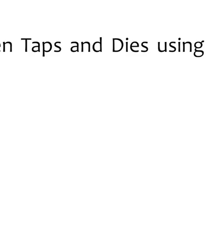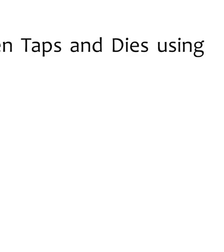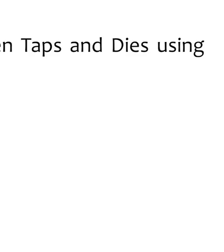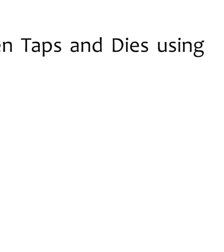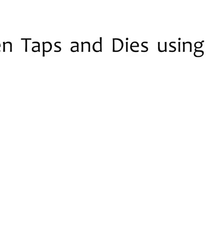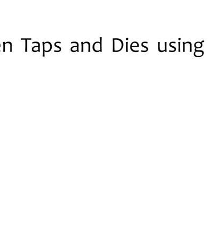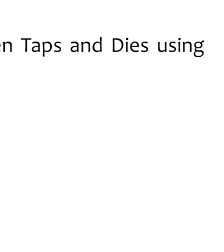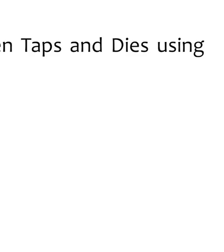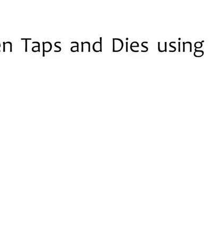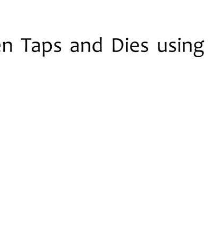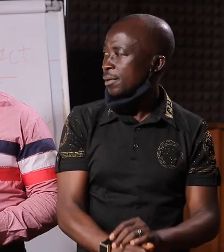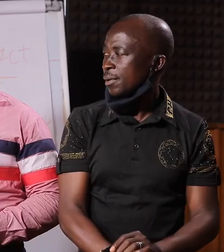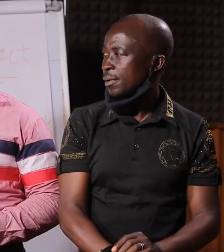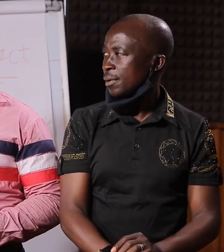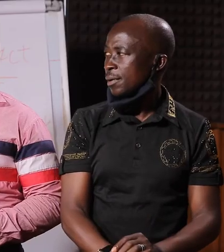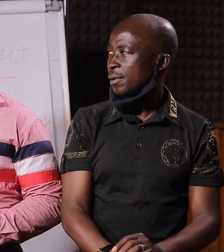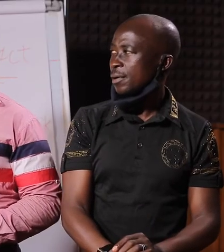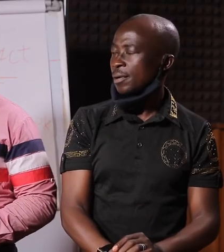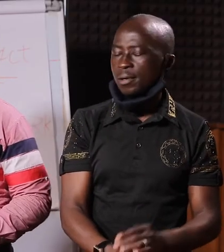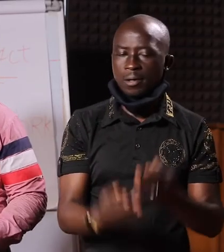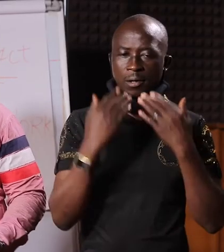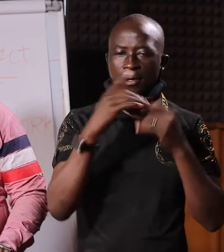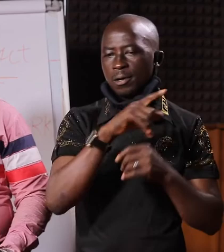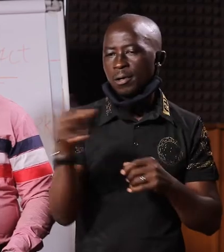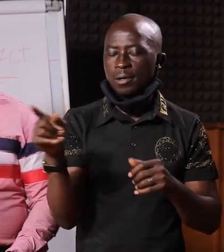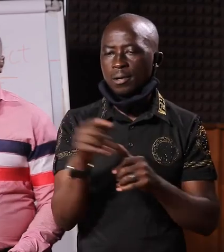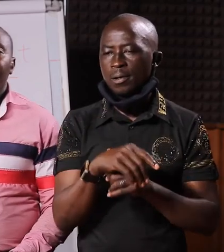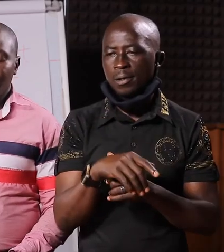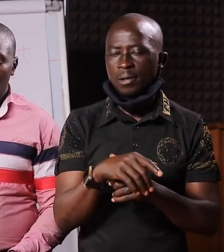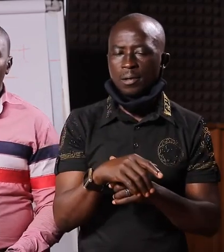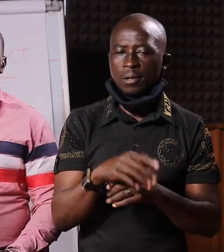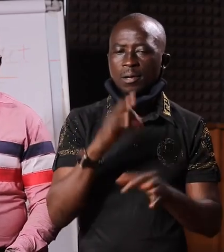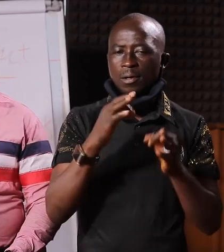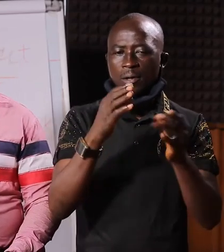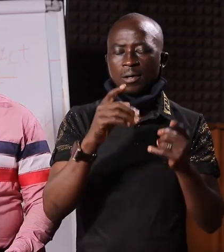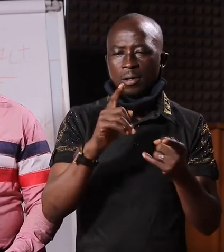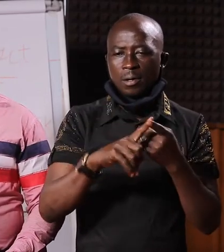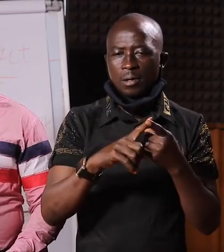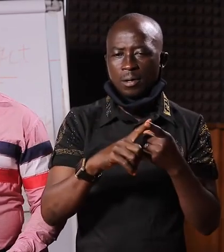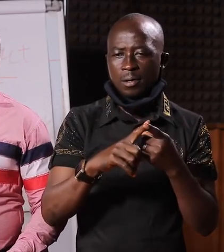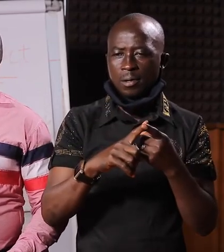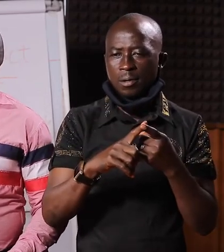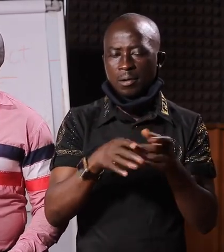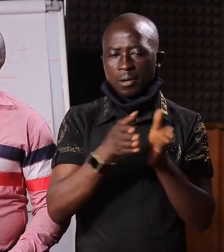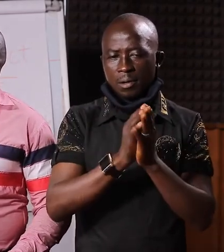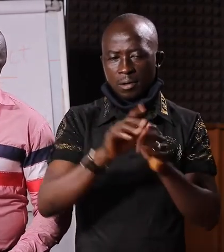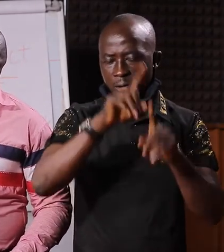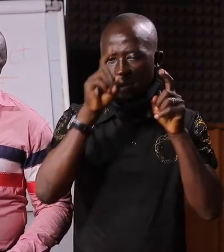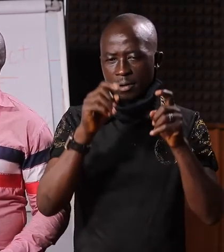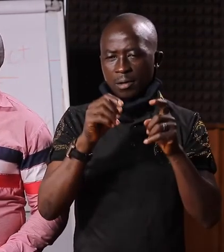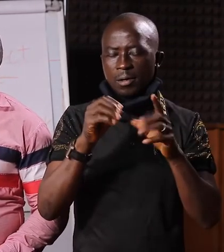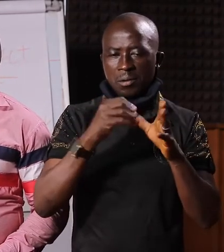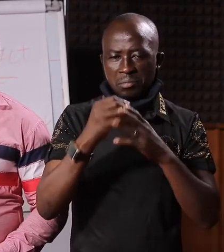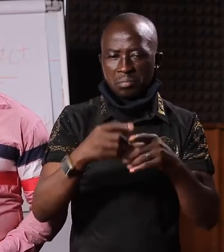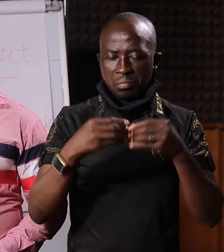using sketches. Thank you. In case of any other question or